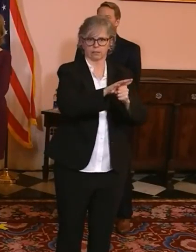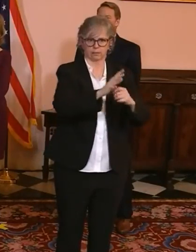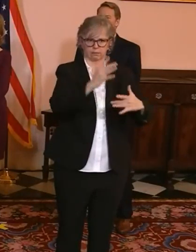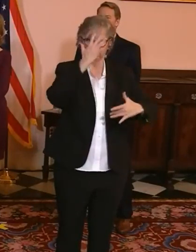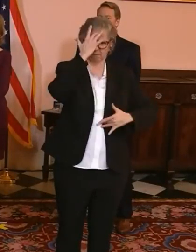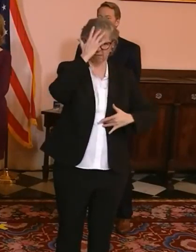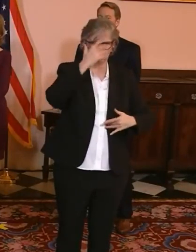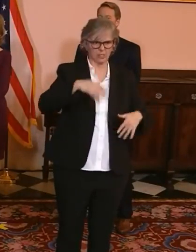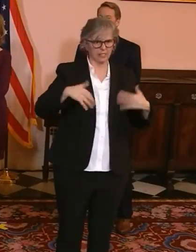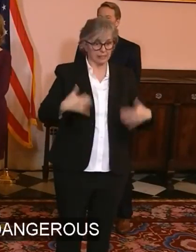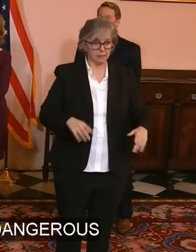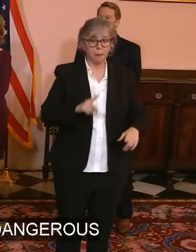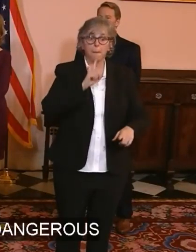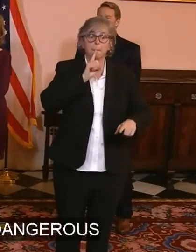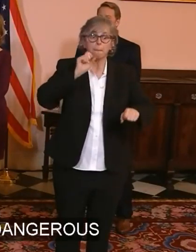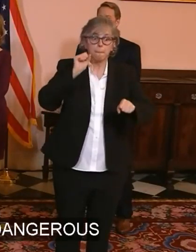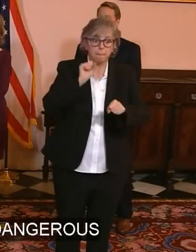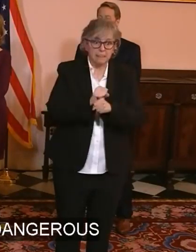enemy.